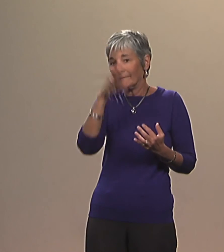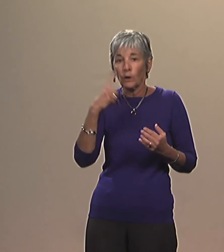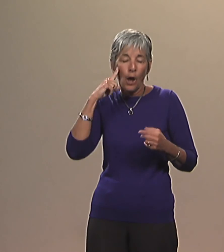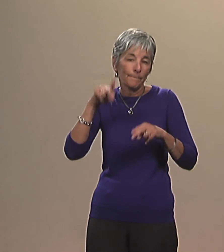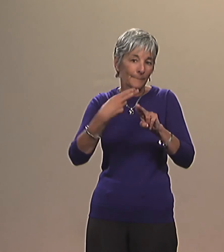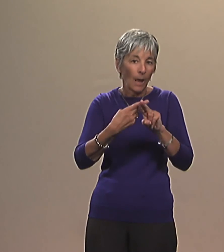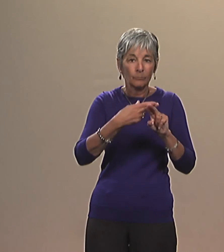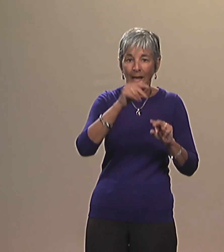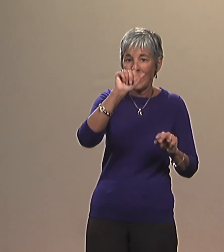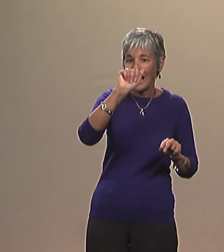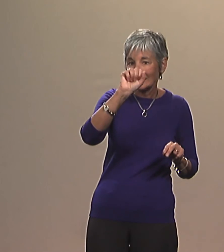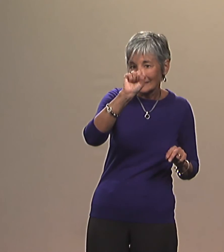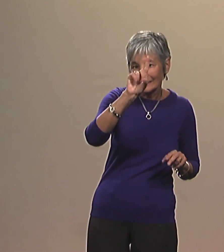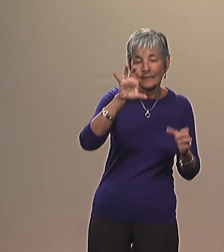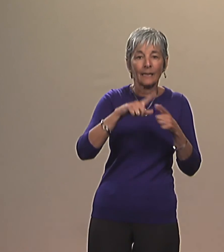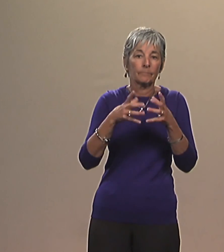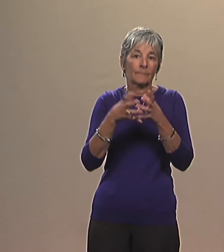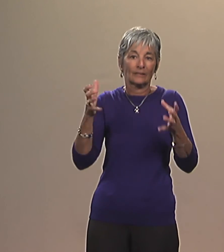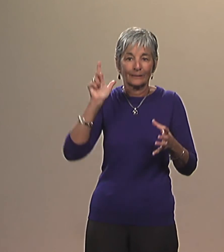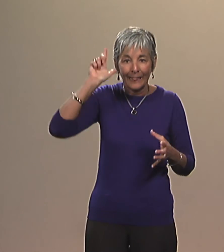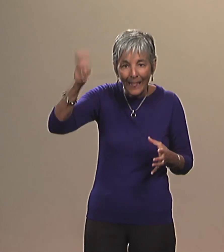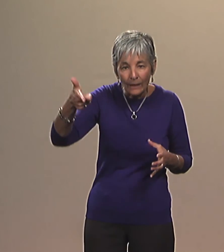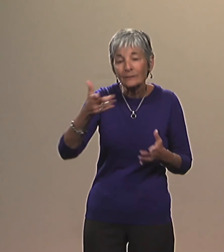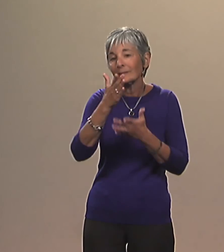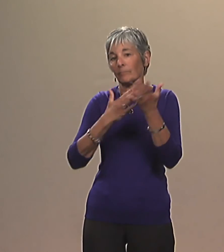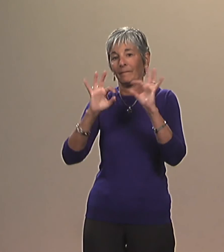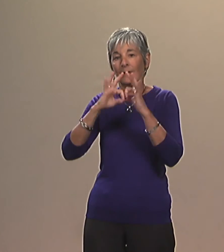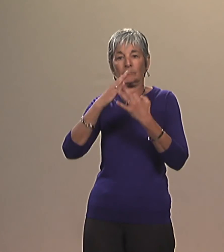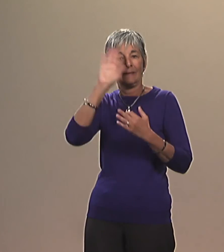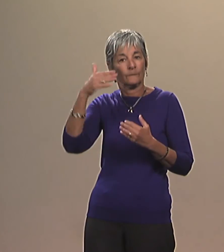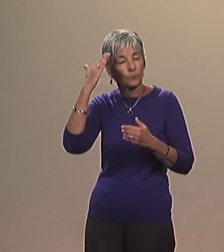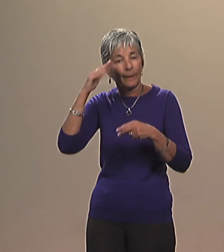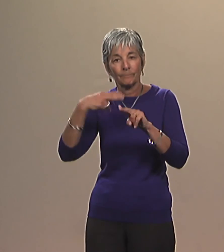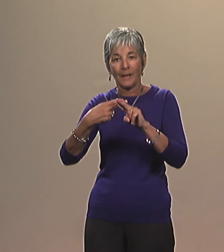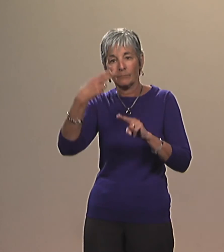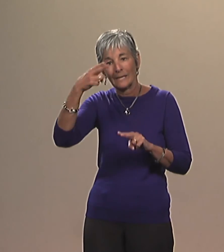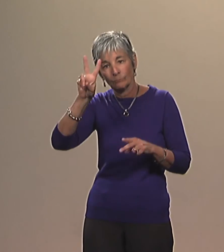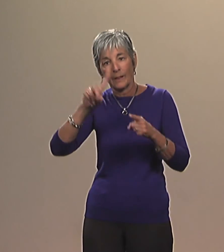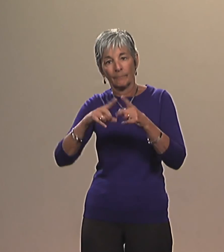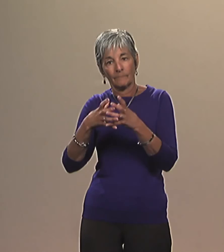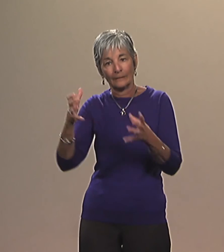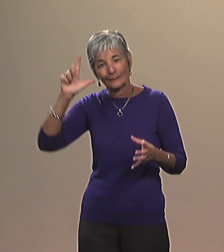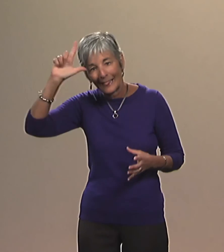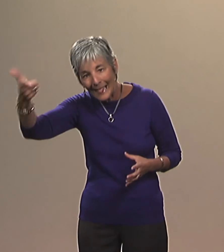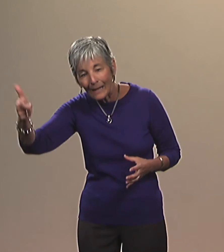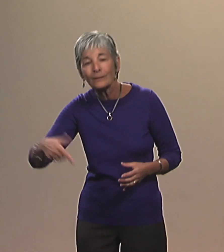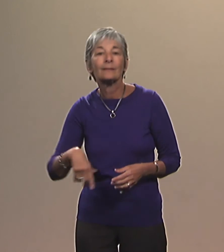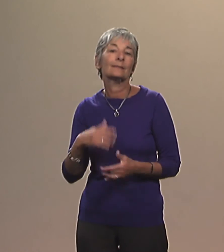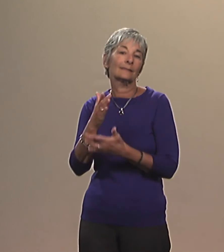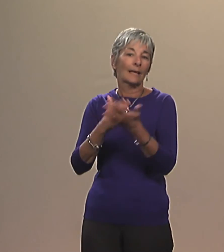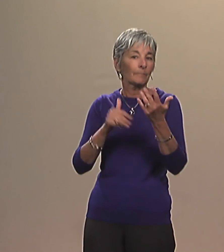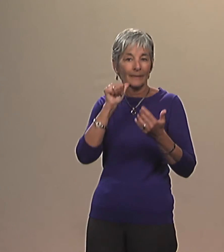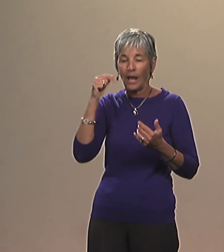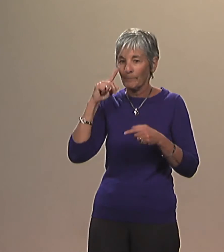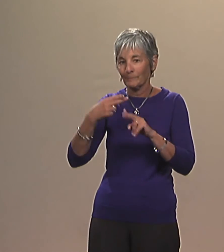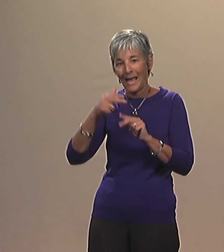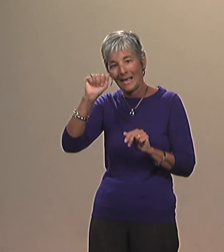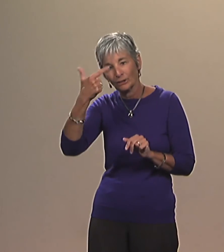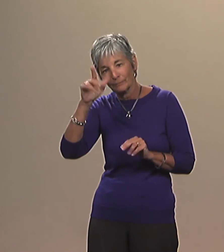Some parents don't learn about ASDC until much later, or some families never hear about Hands and Voices, or some don't know about AGB. So